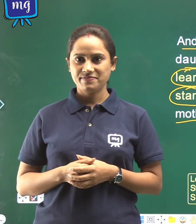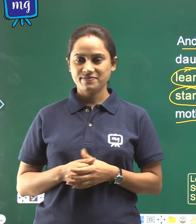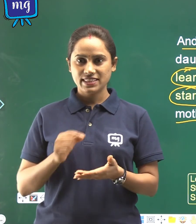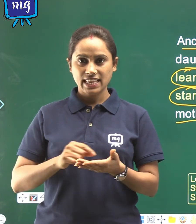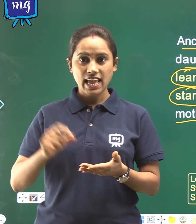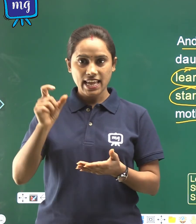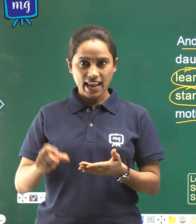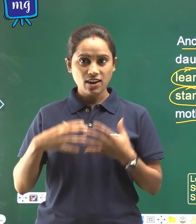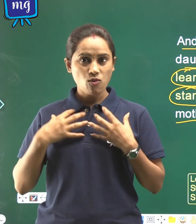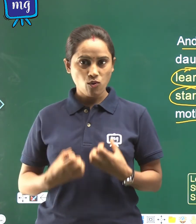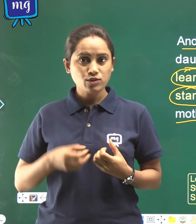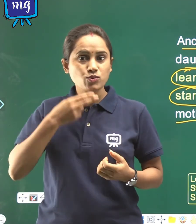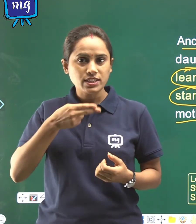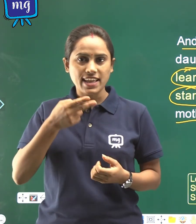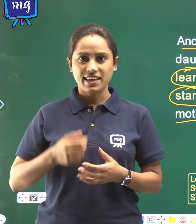writer wants to say